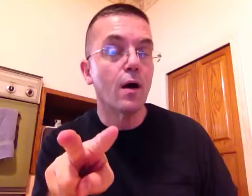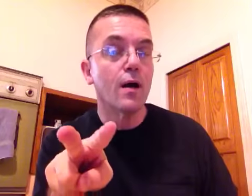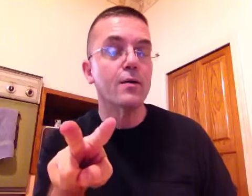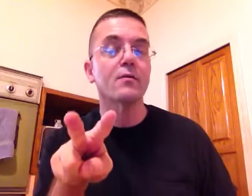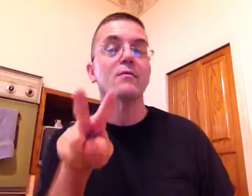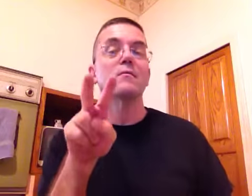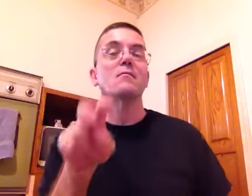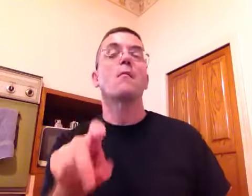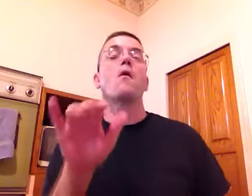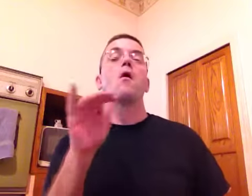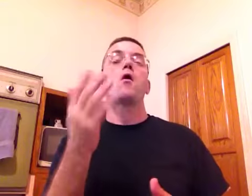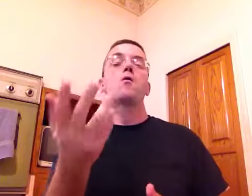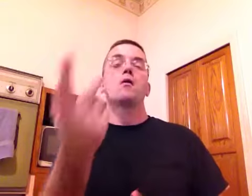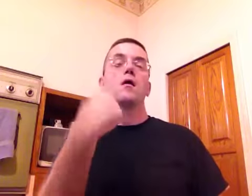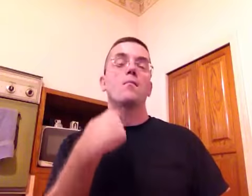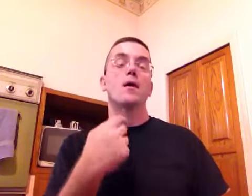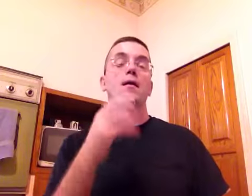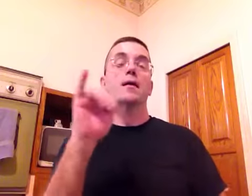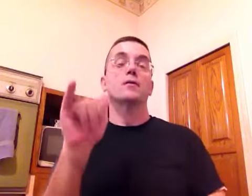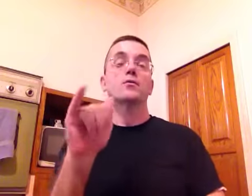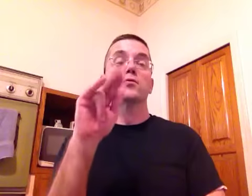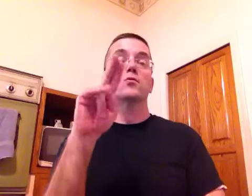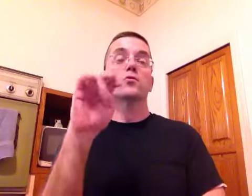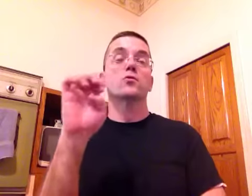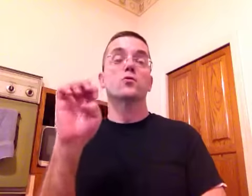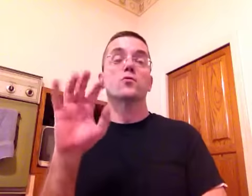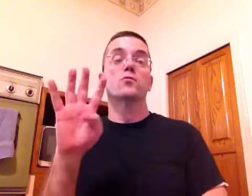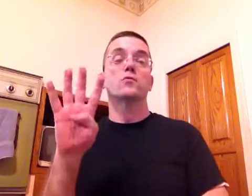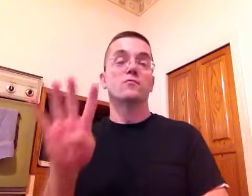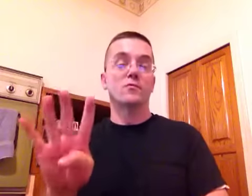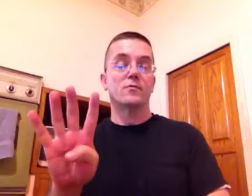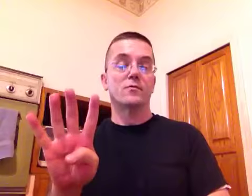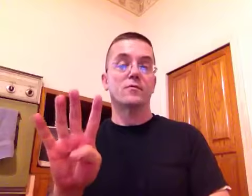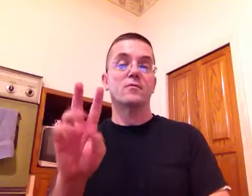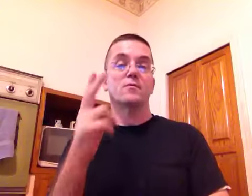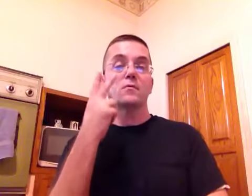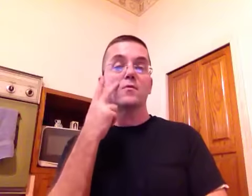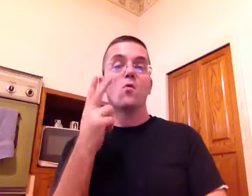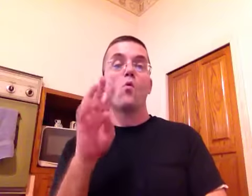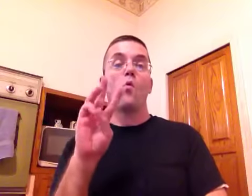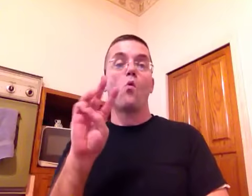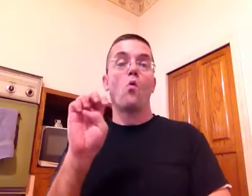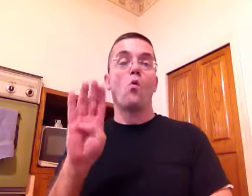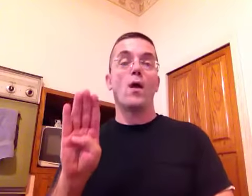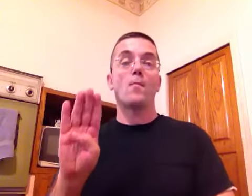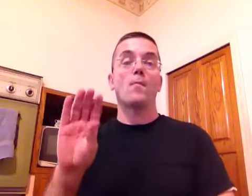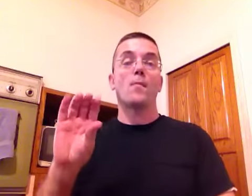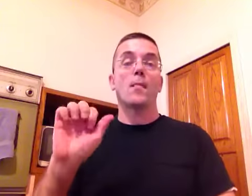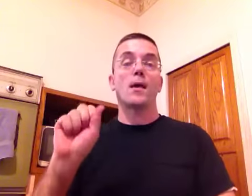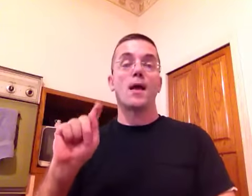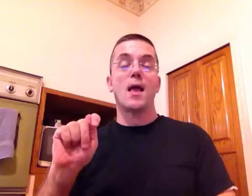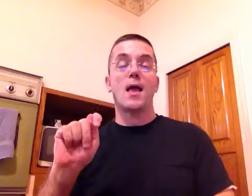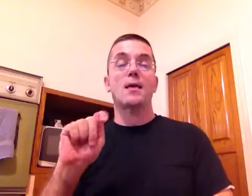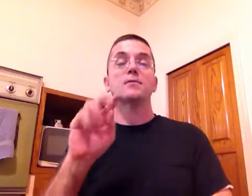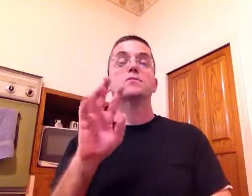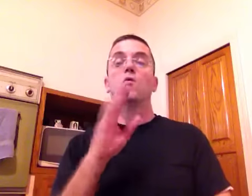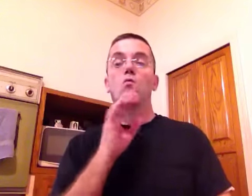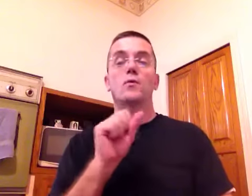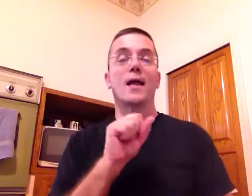sneak peek, and you can watch it online. And if you want to do that, it's a webcast. You don't want to miss our coordinator webcast on June the 5th. It's the sneak peek at